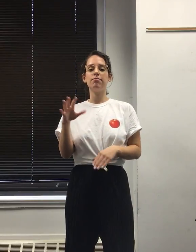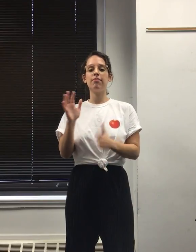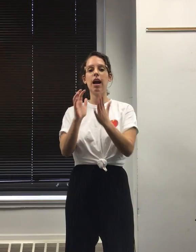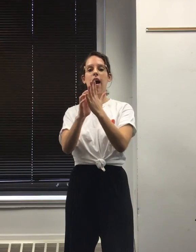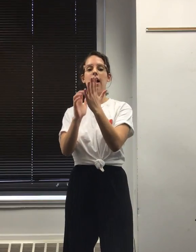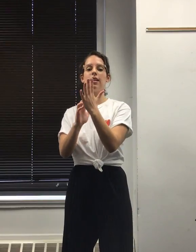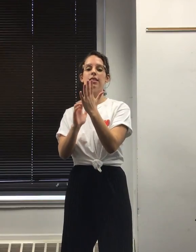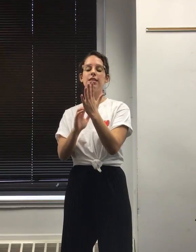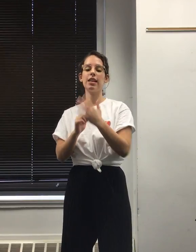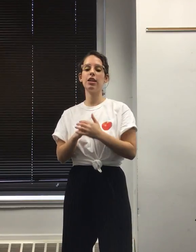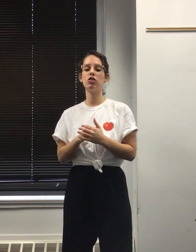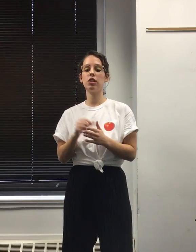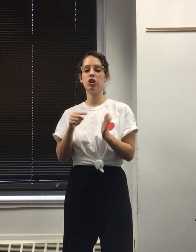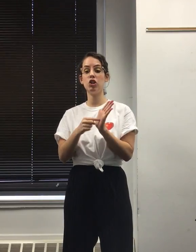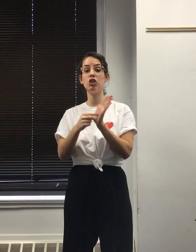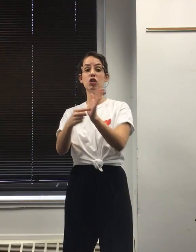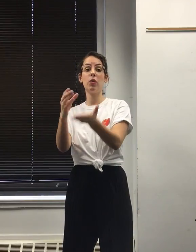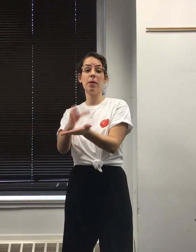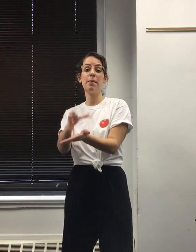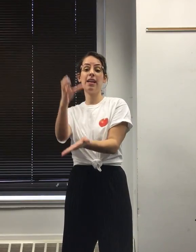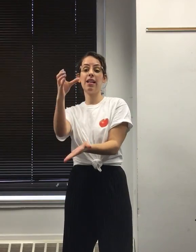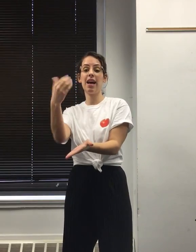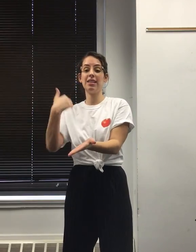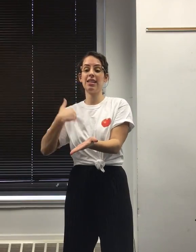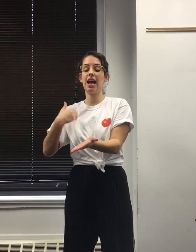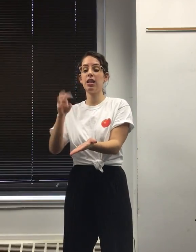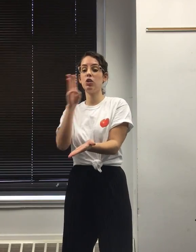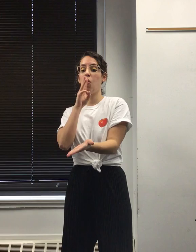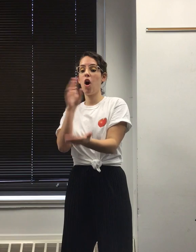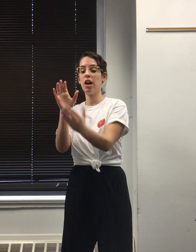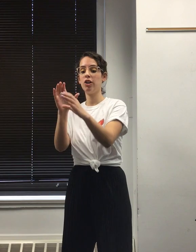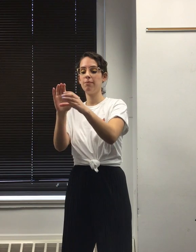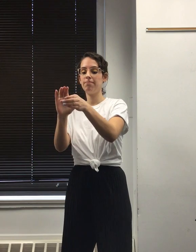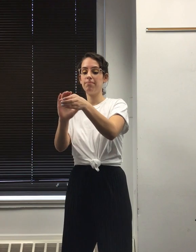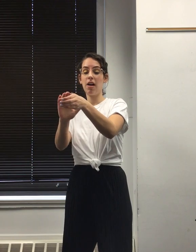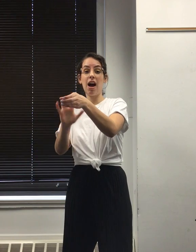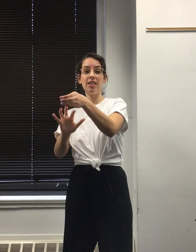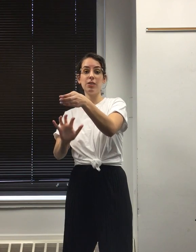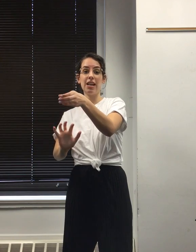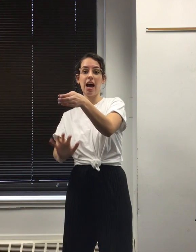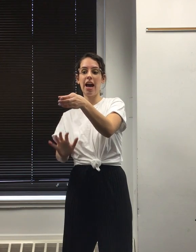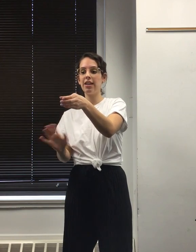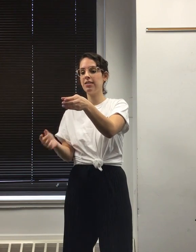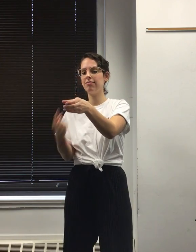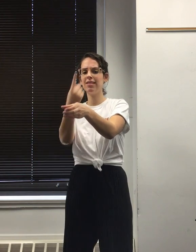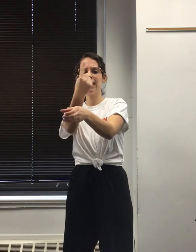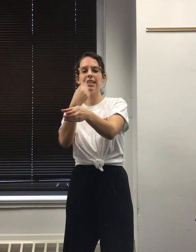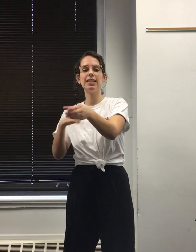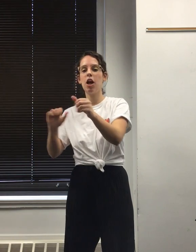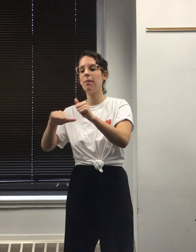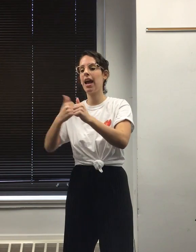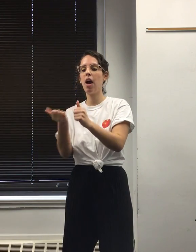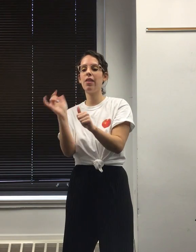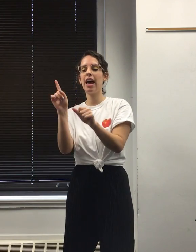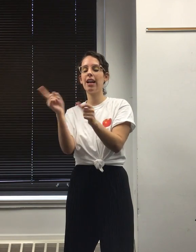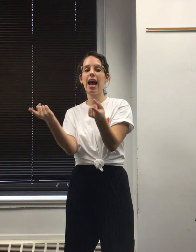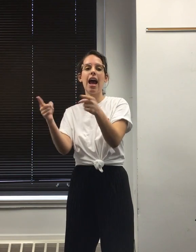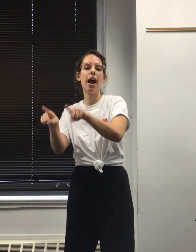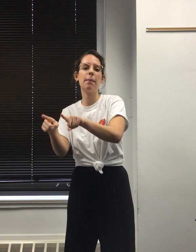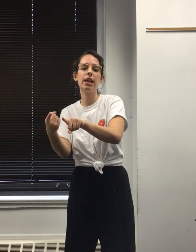water on the outside. I want you to tell me how this got here. We need to come up with how it is. And I said, you can only tell me, or you can only ask me questions that end in